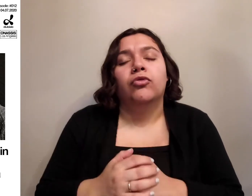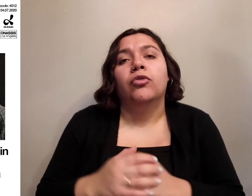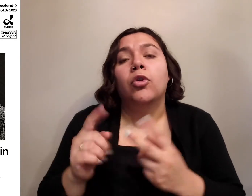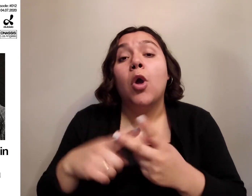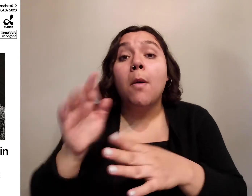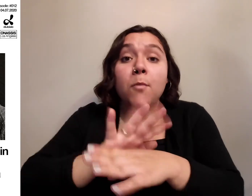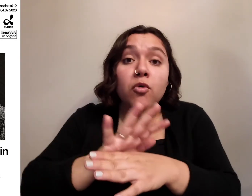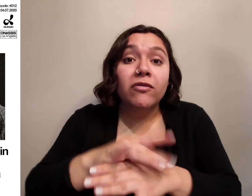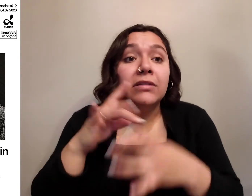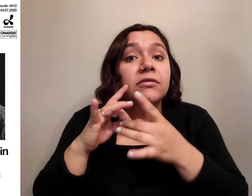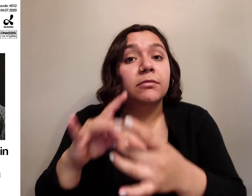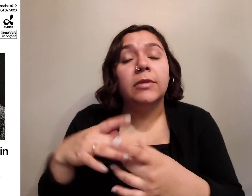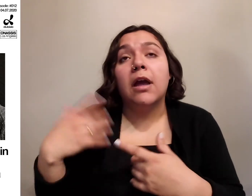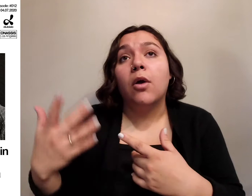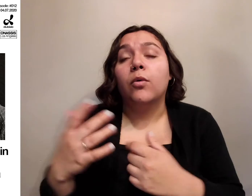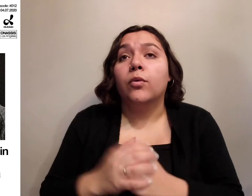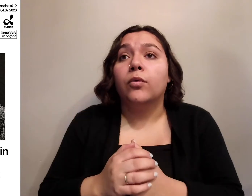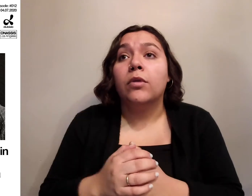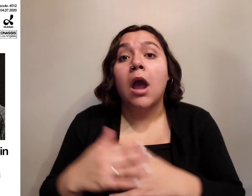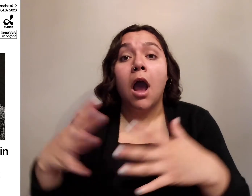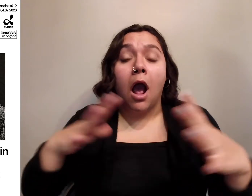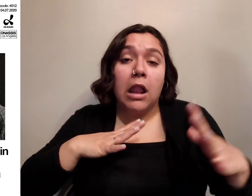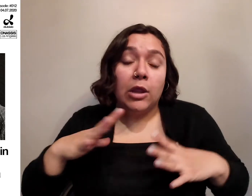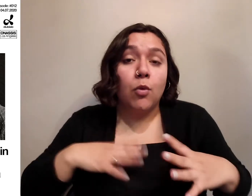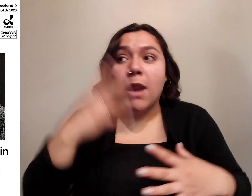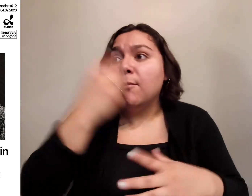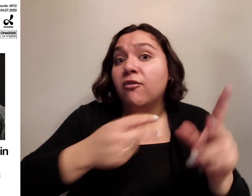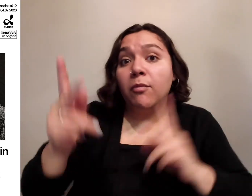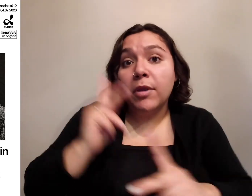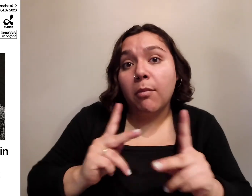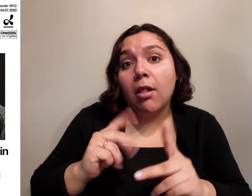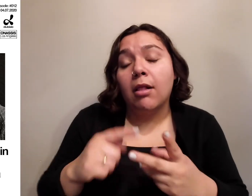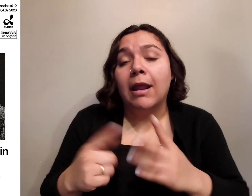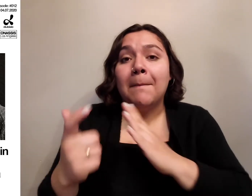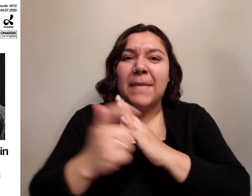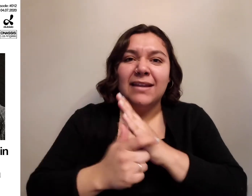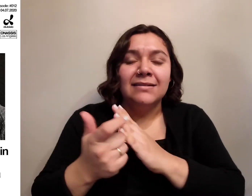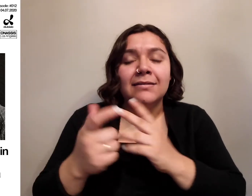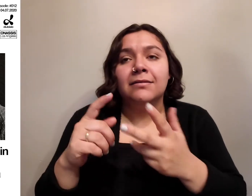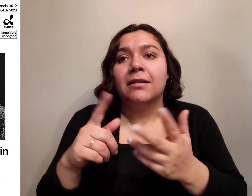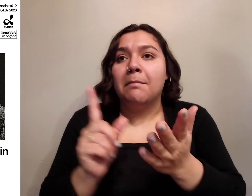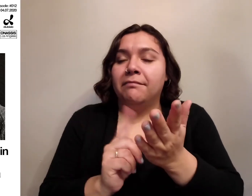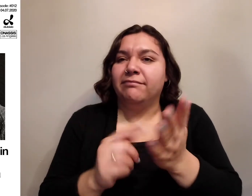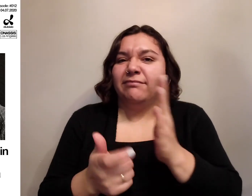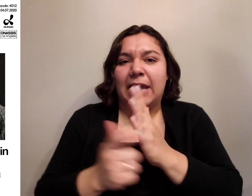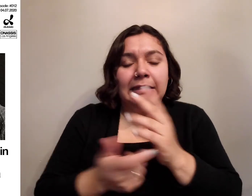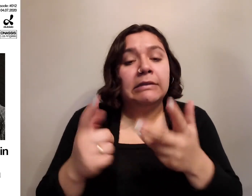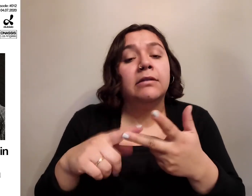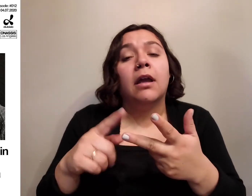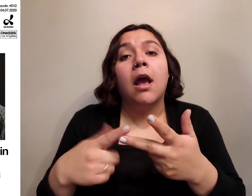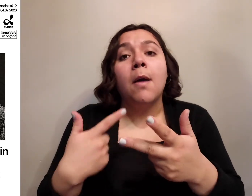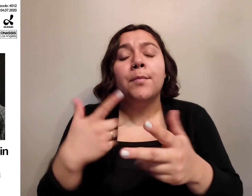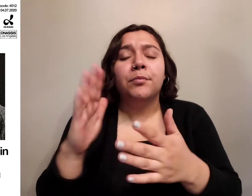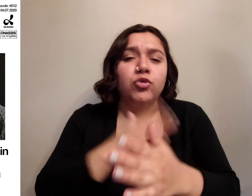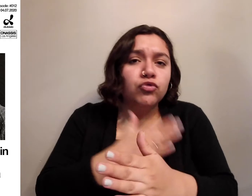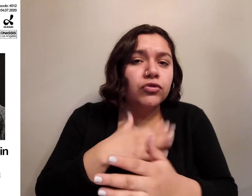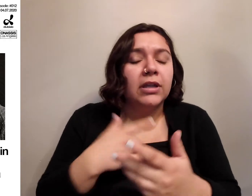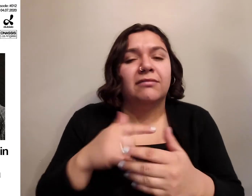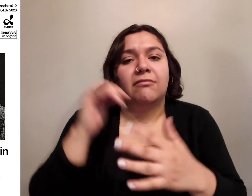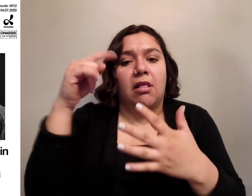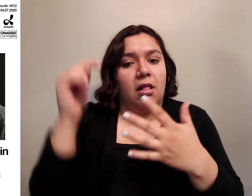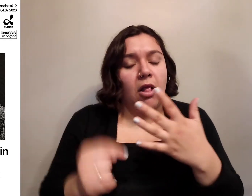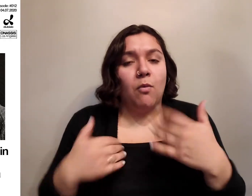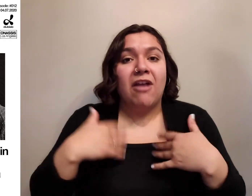Movies are about Hollywood and beautiful people and magazines and music and all of that. We